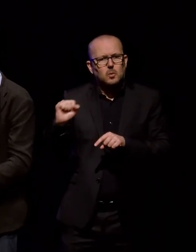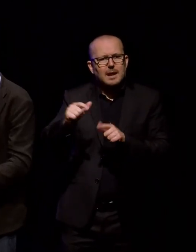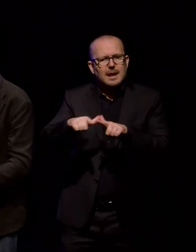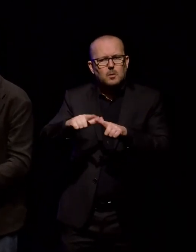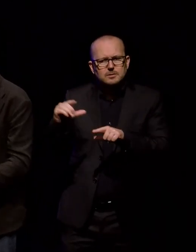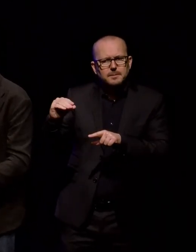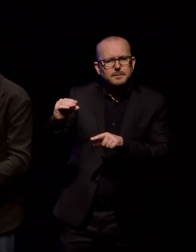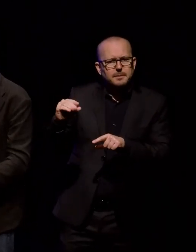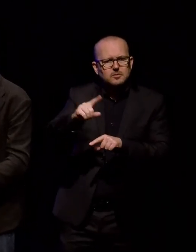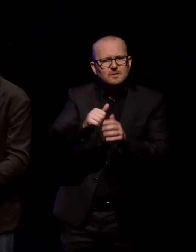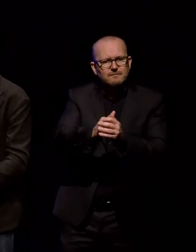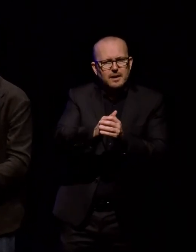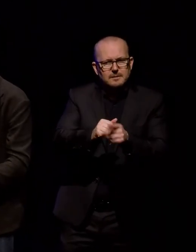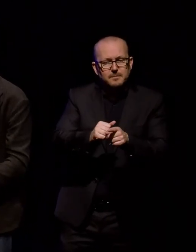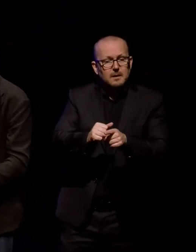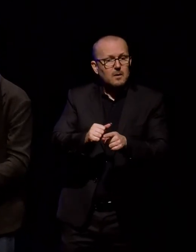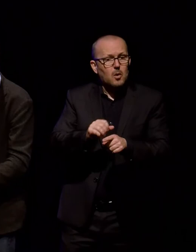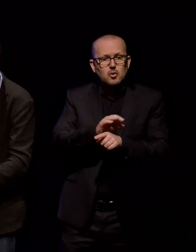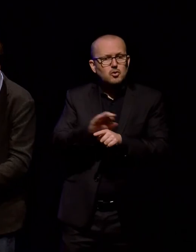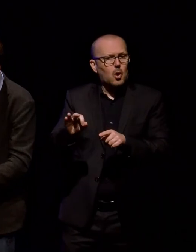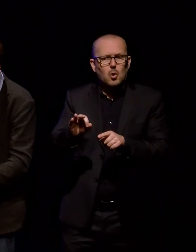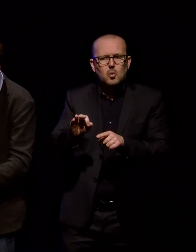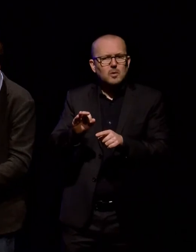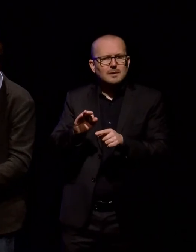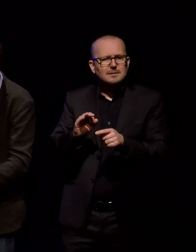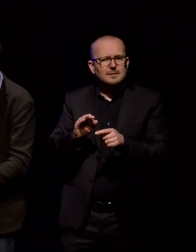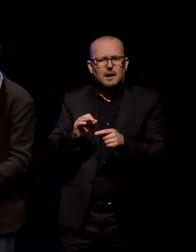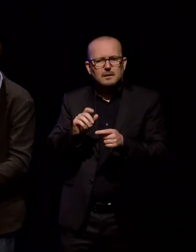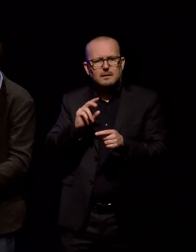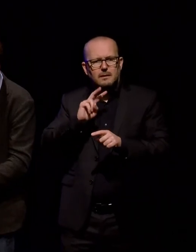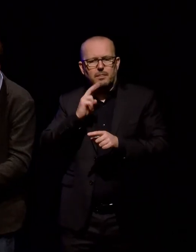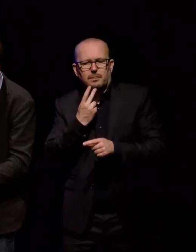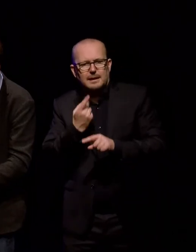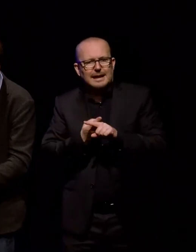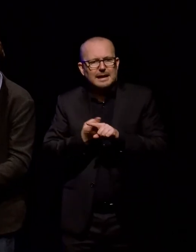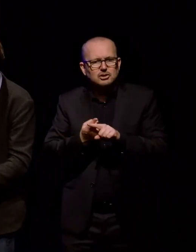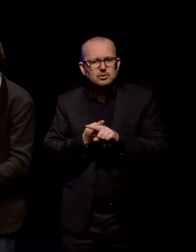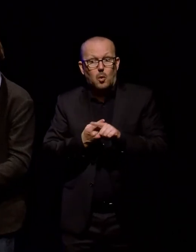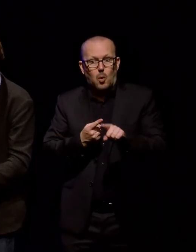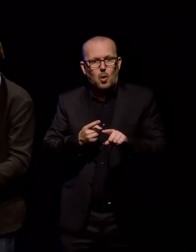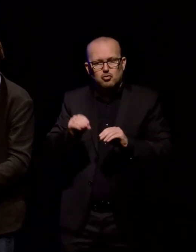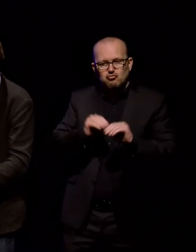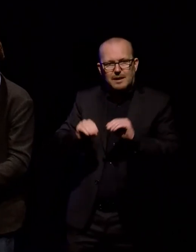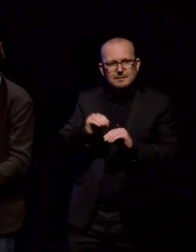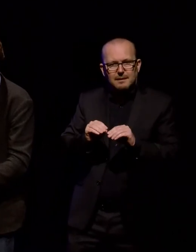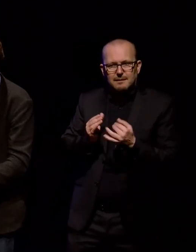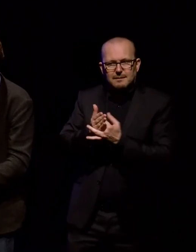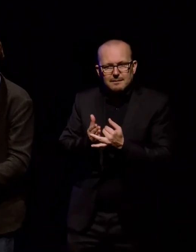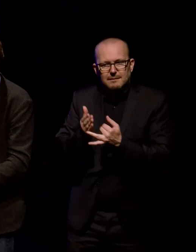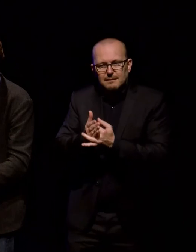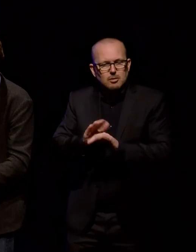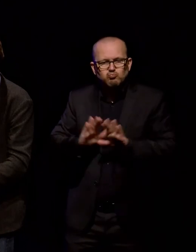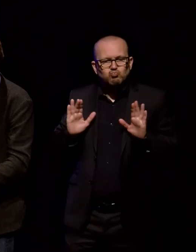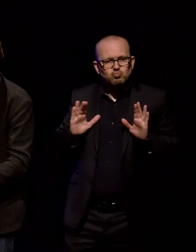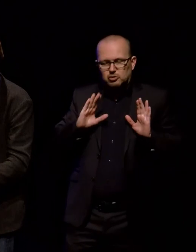Murray Gard. There wasn't any interruption of English or of like the curator sort of jumping in there. It was just one person